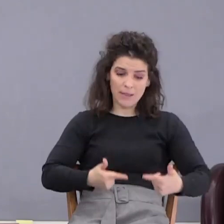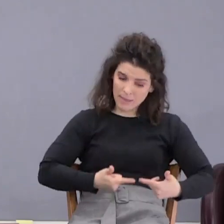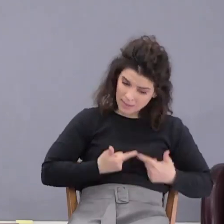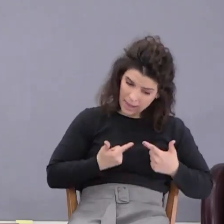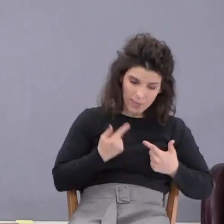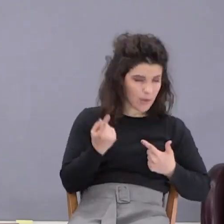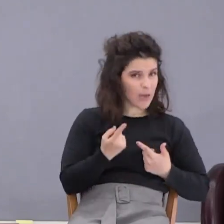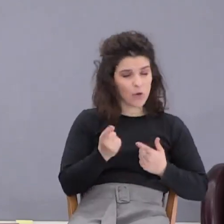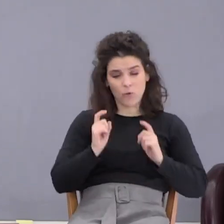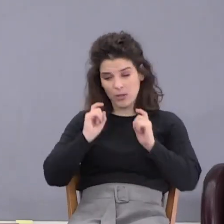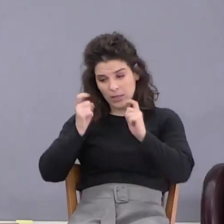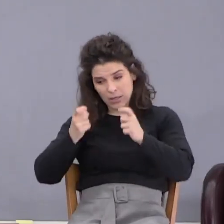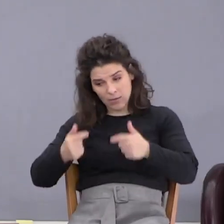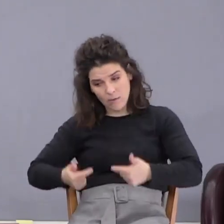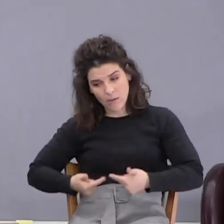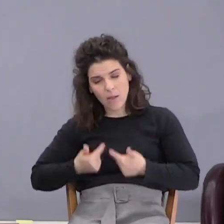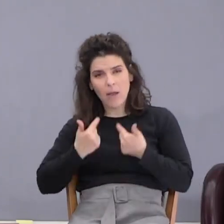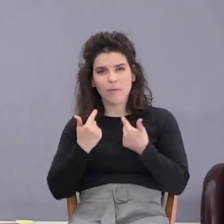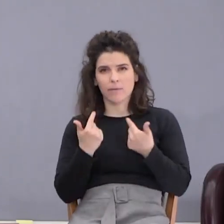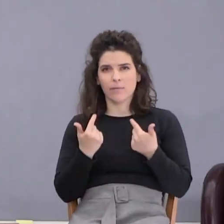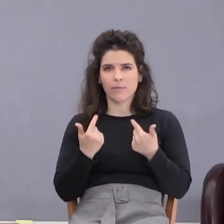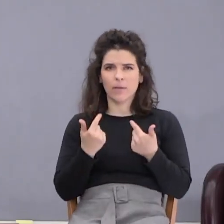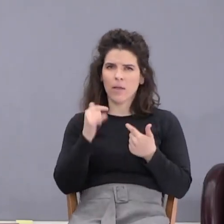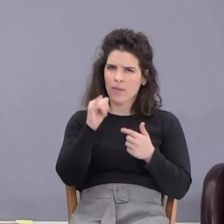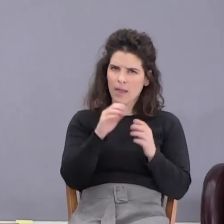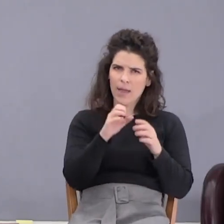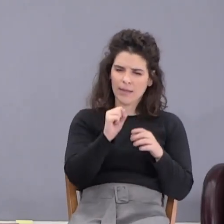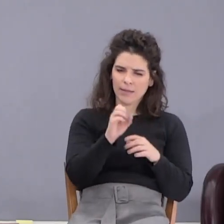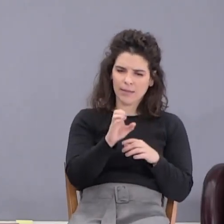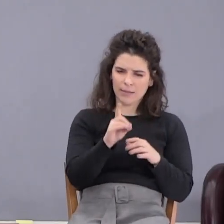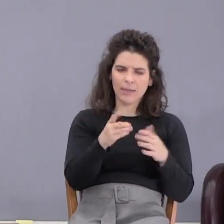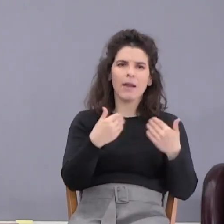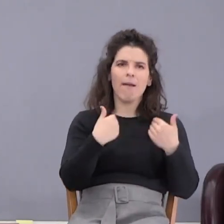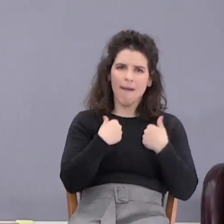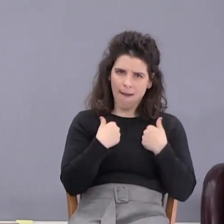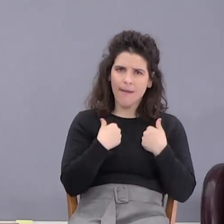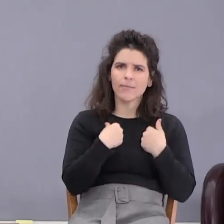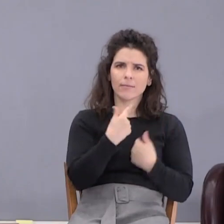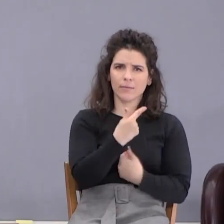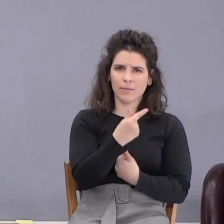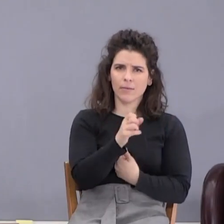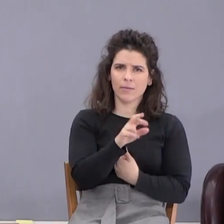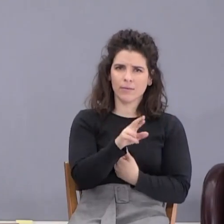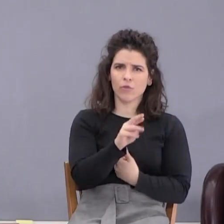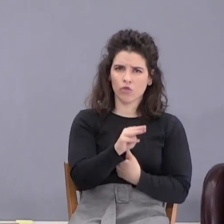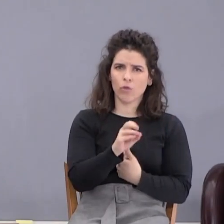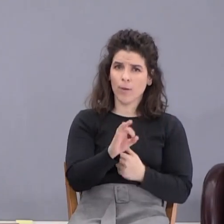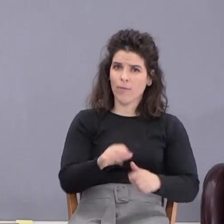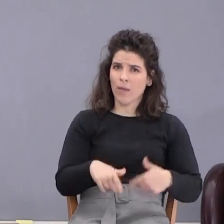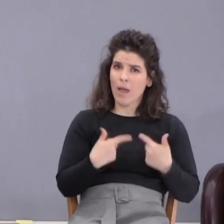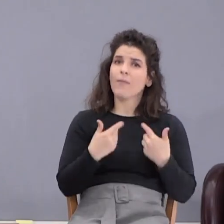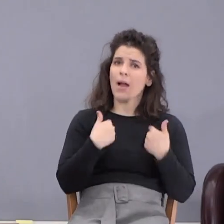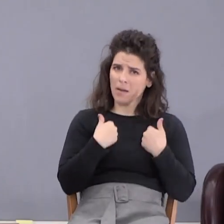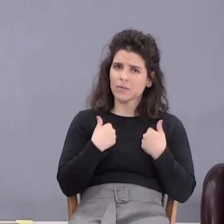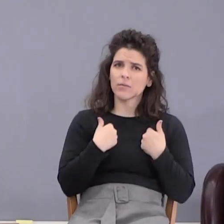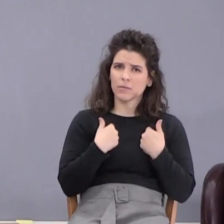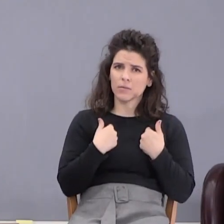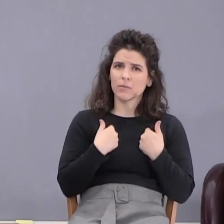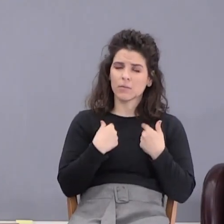only generate life. That seed possesses the germ of life. By the way,